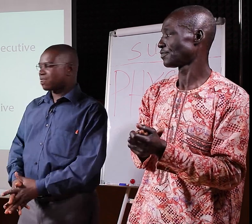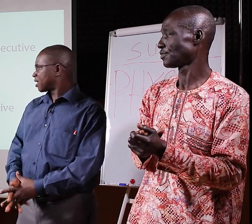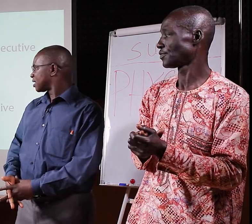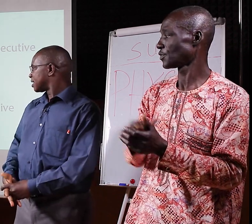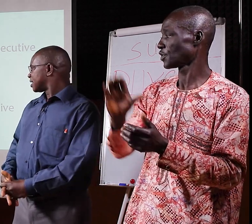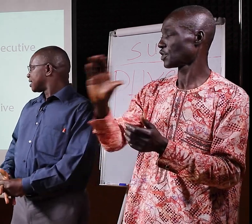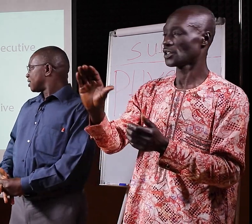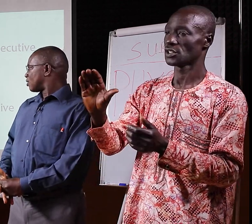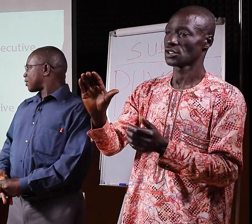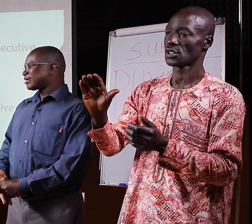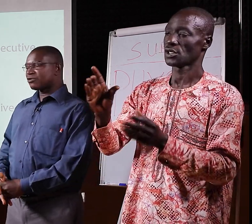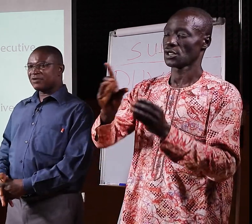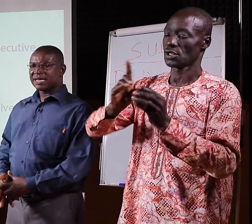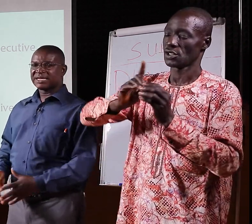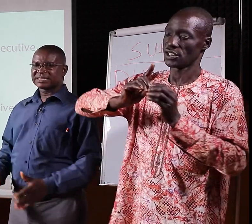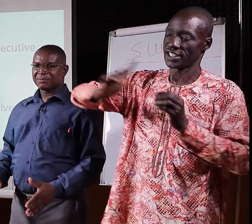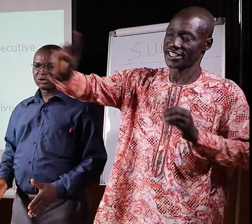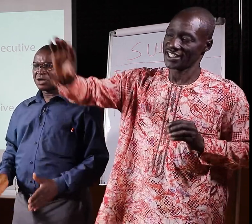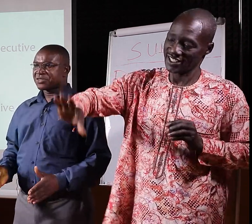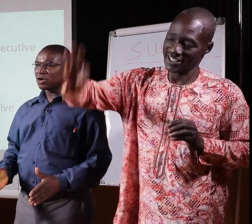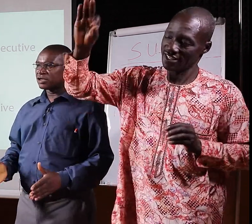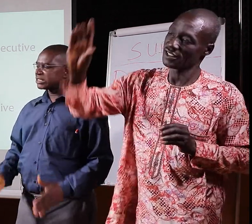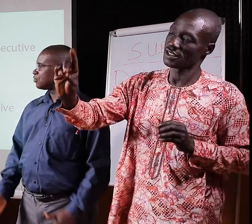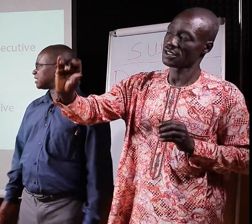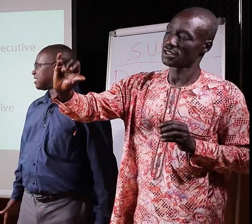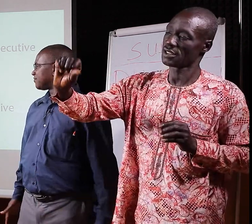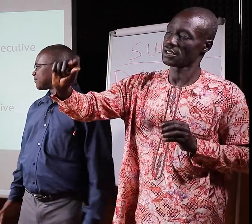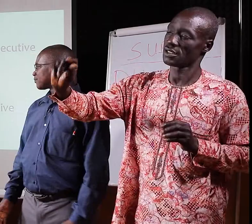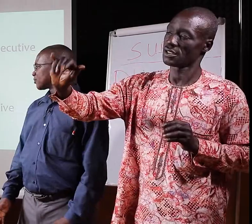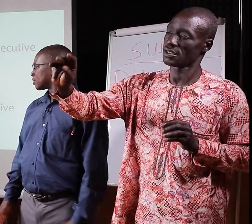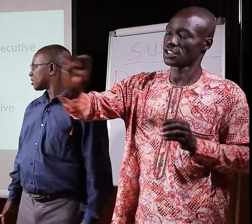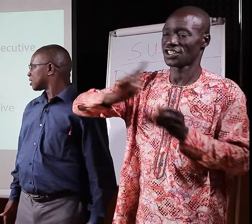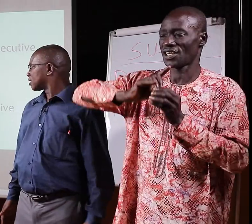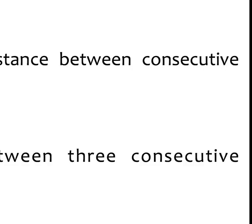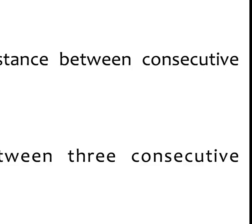C. We have to find the distance between 3 consecutive